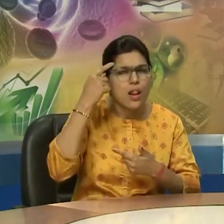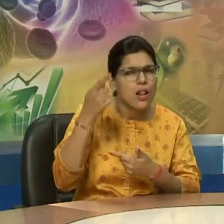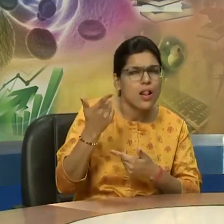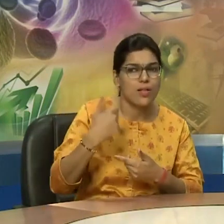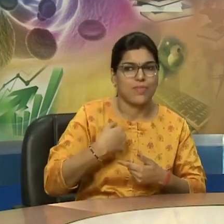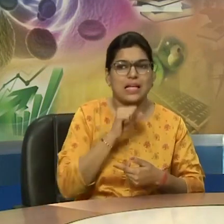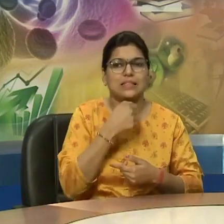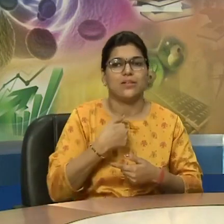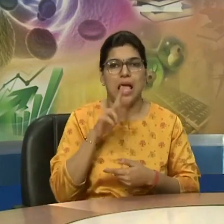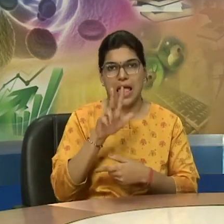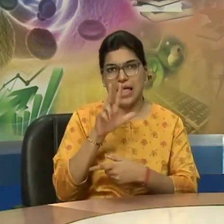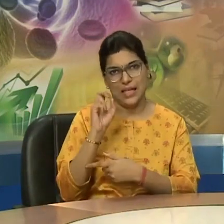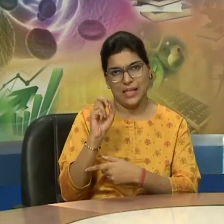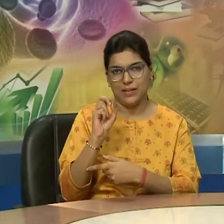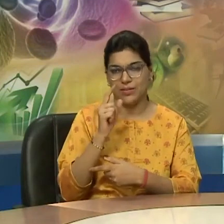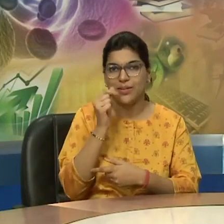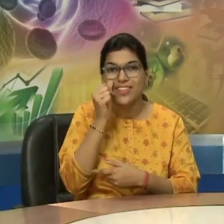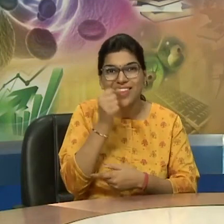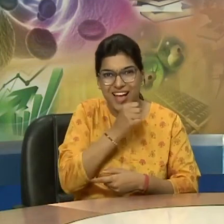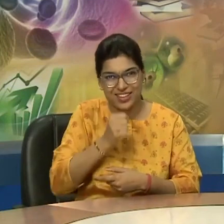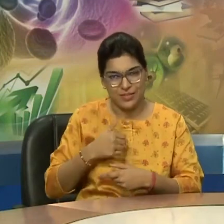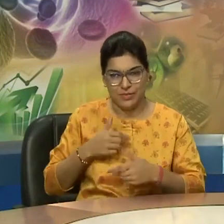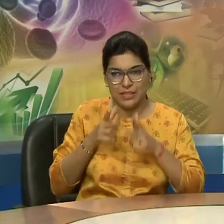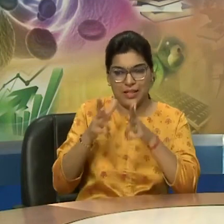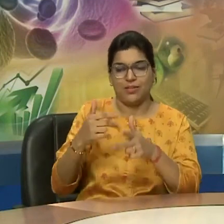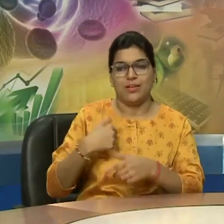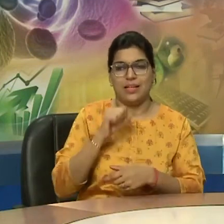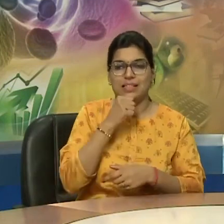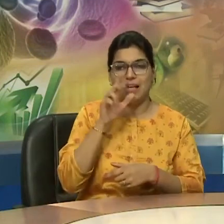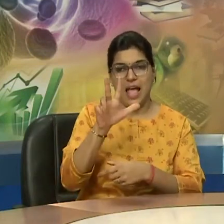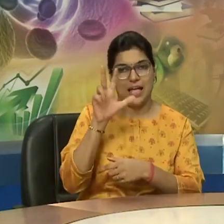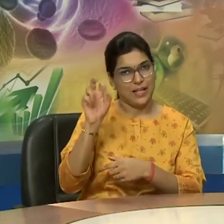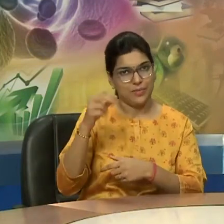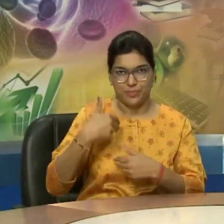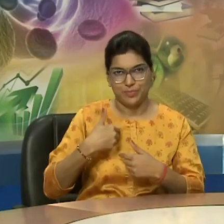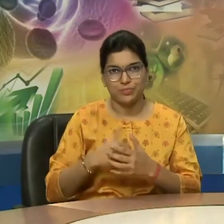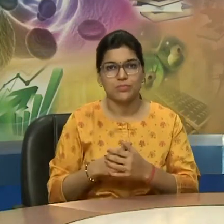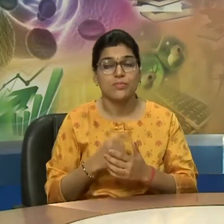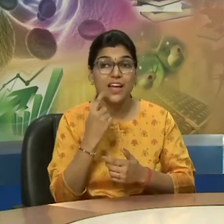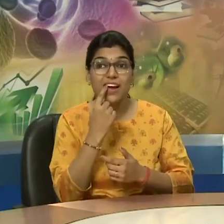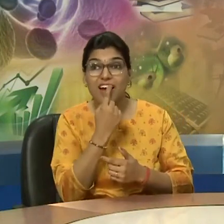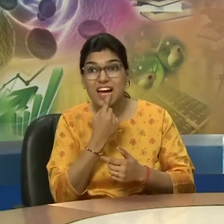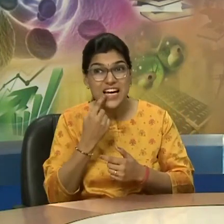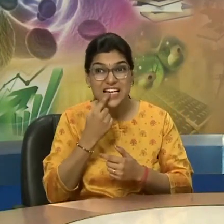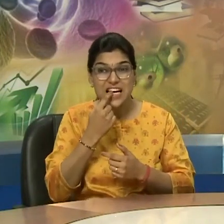village pharmacy. To begin with, look at my teeth.